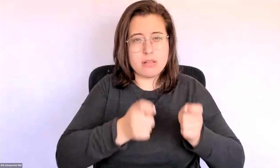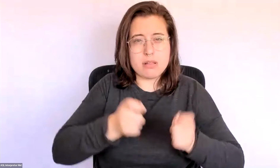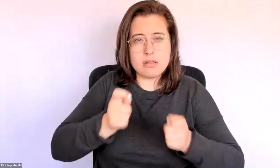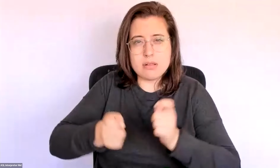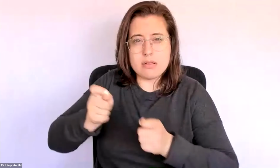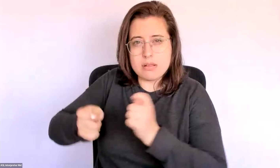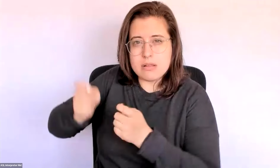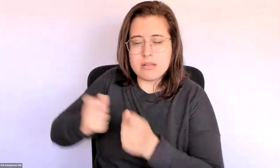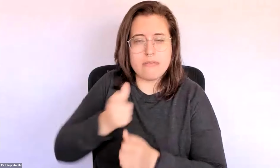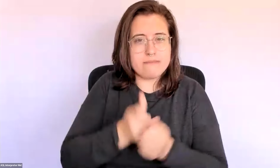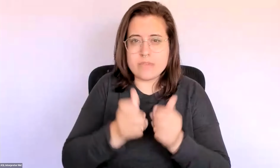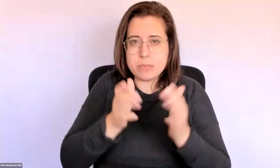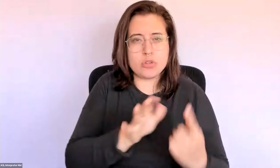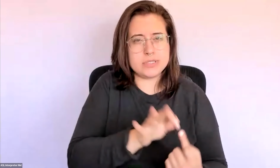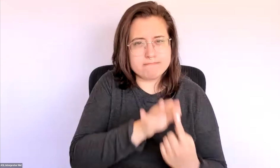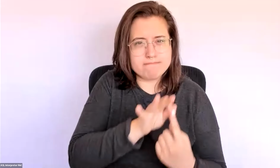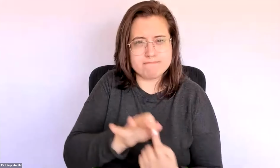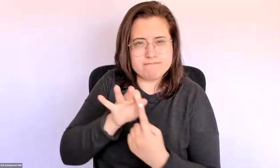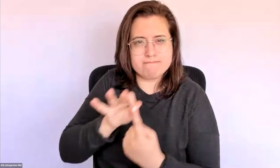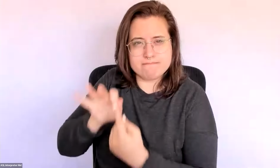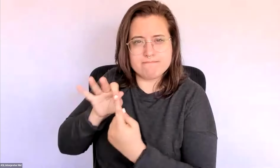individual patient.